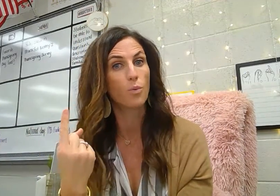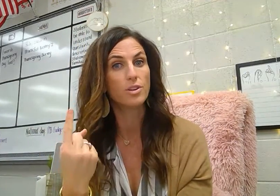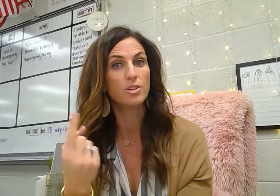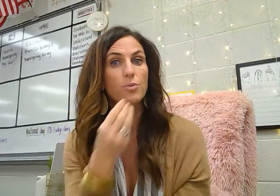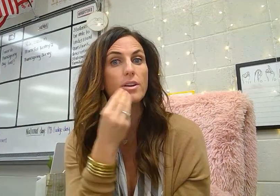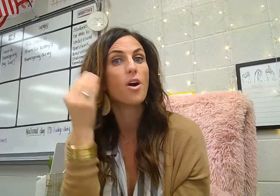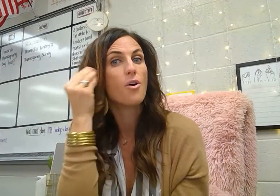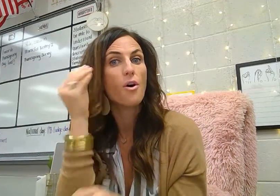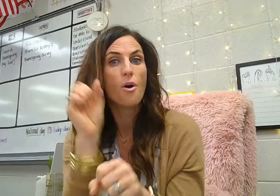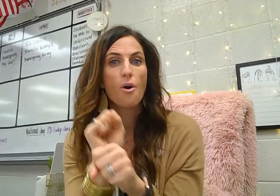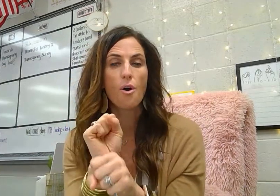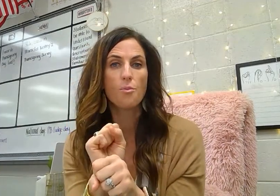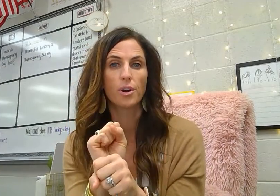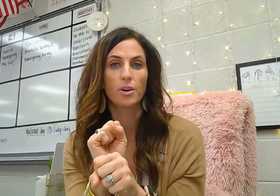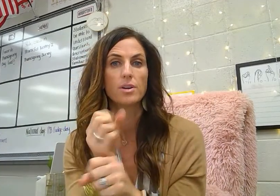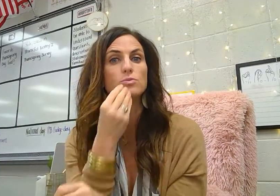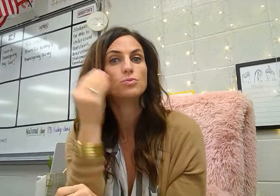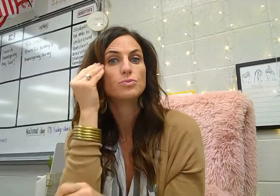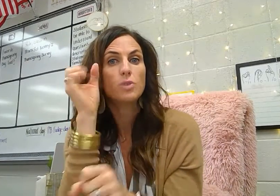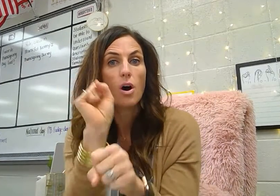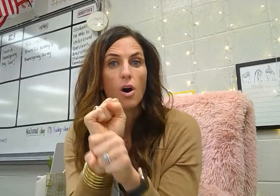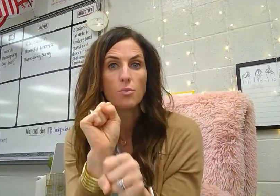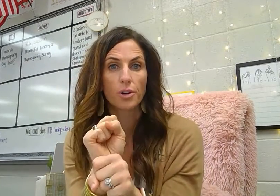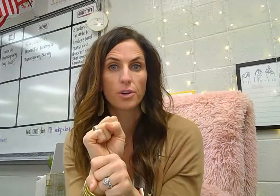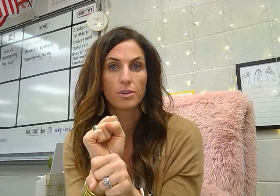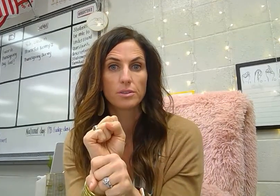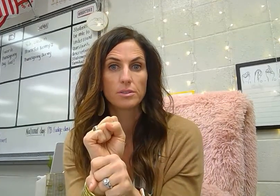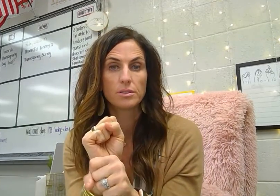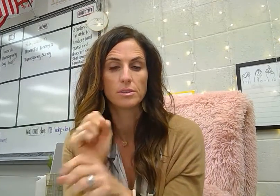one new one. Homework, homework.